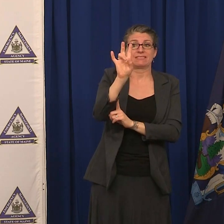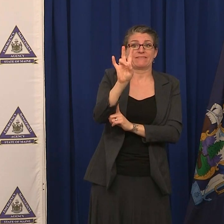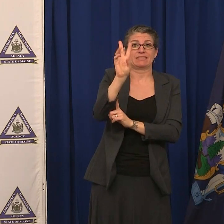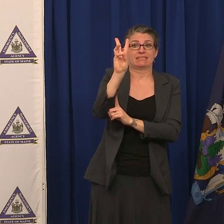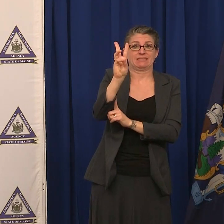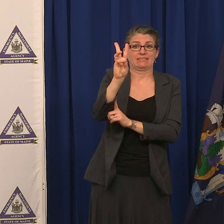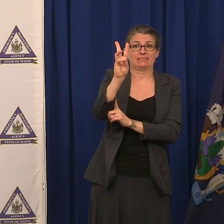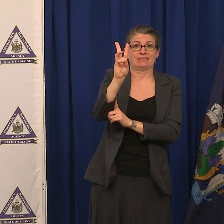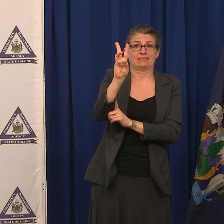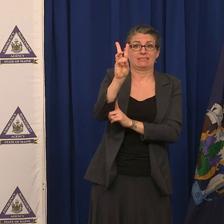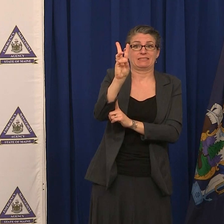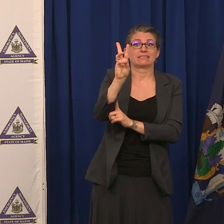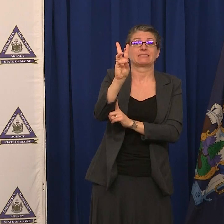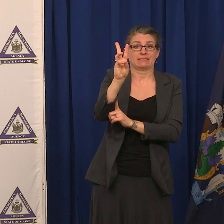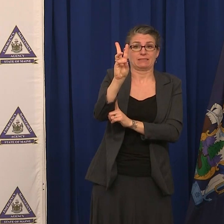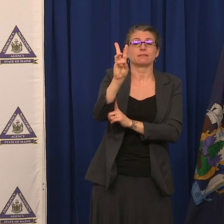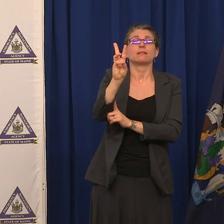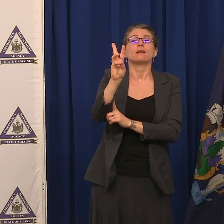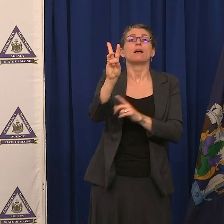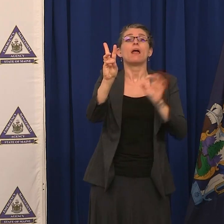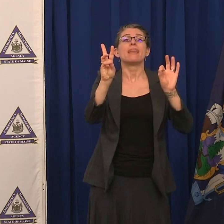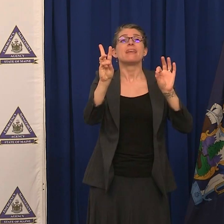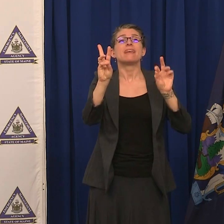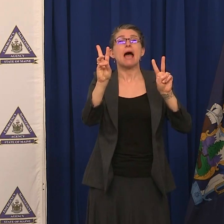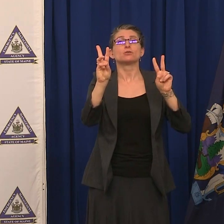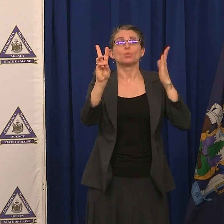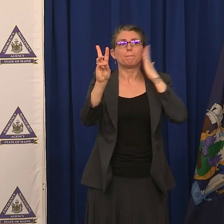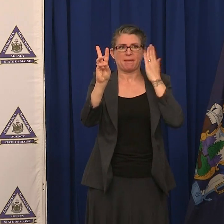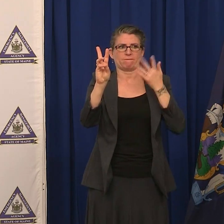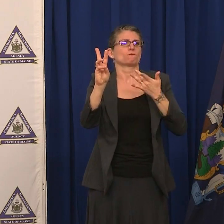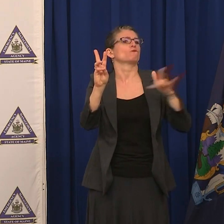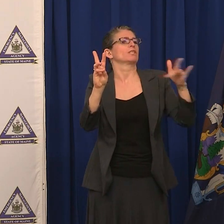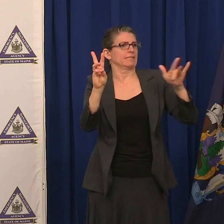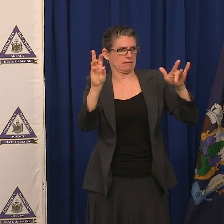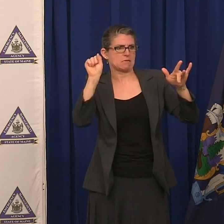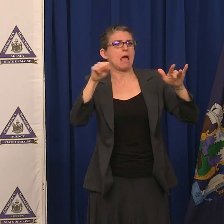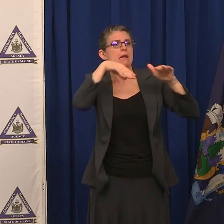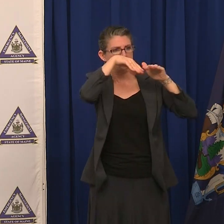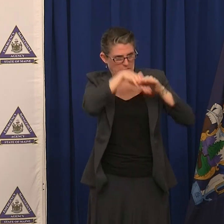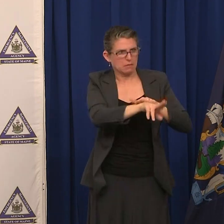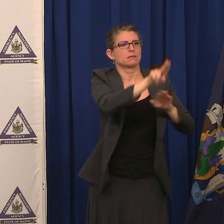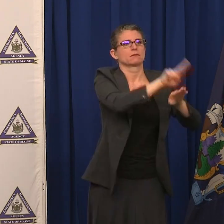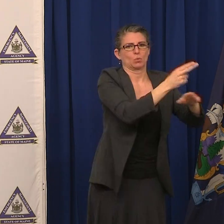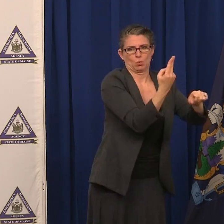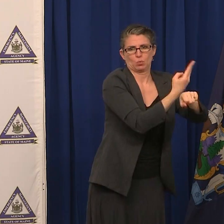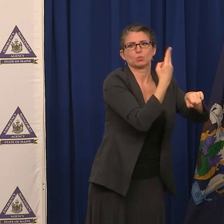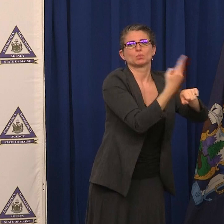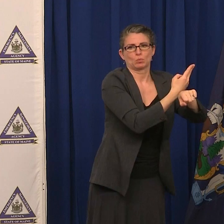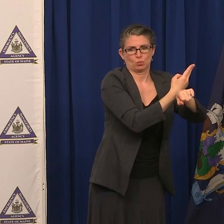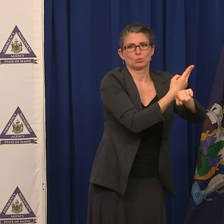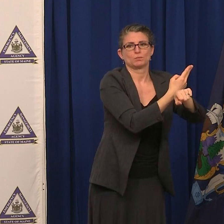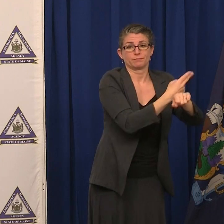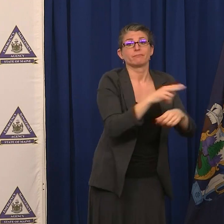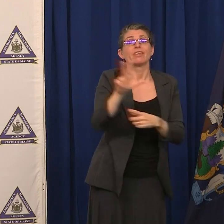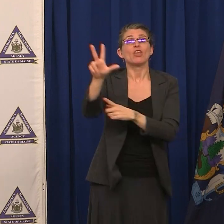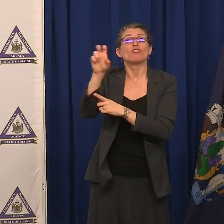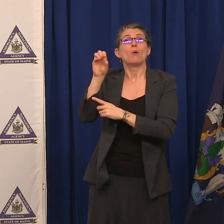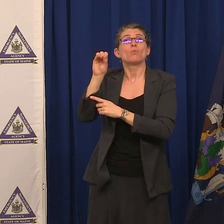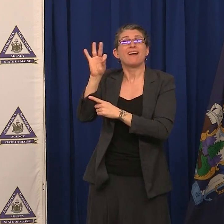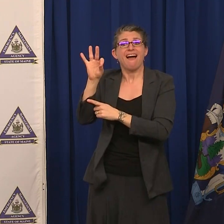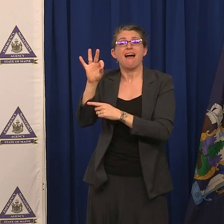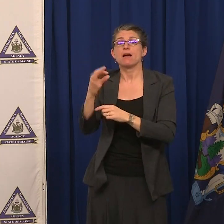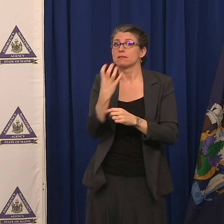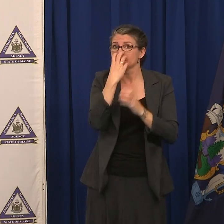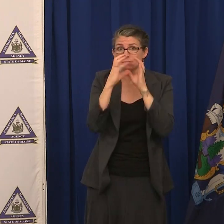available. There are approximately 309 ventilators, of which 253